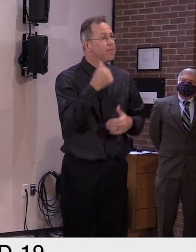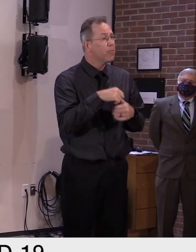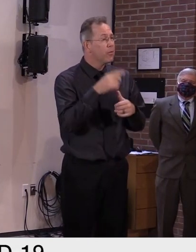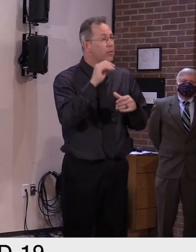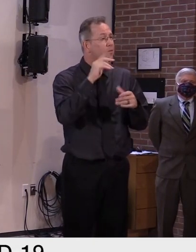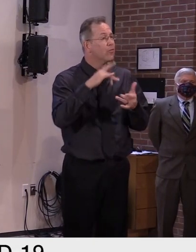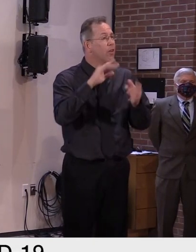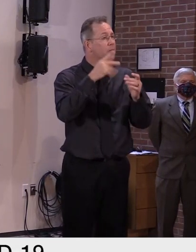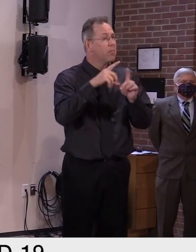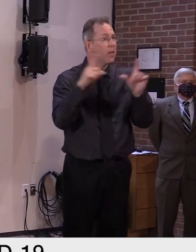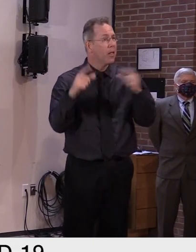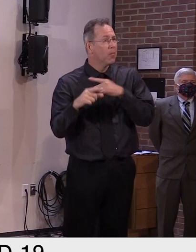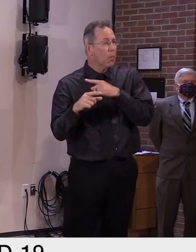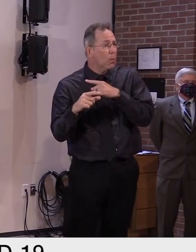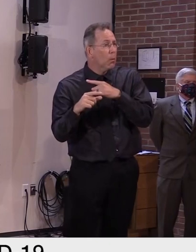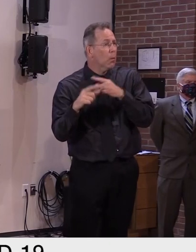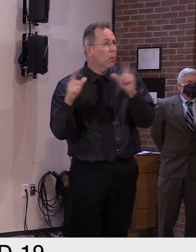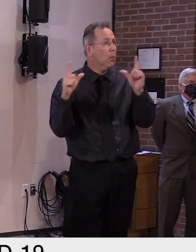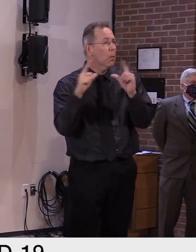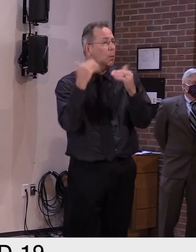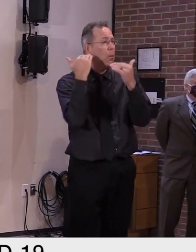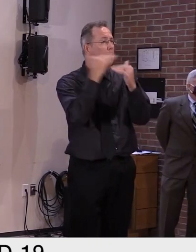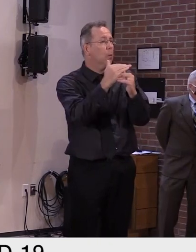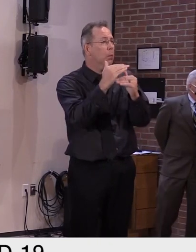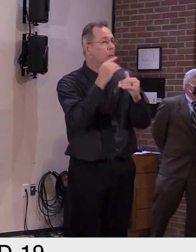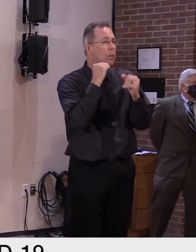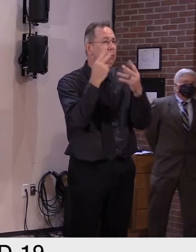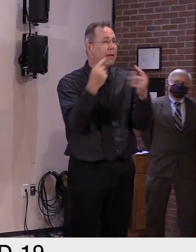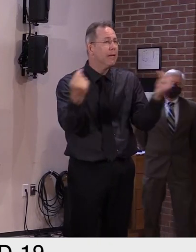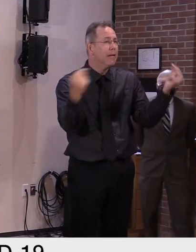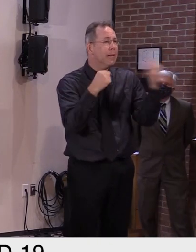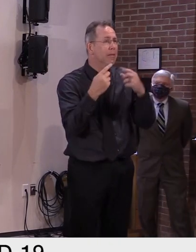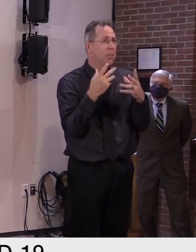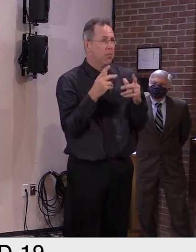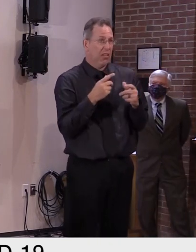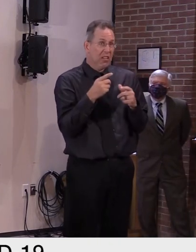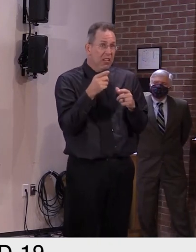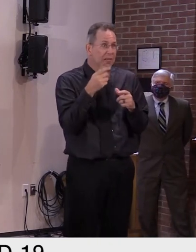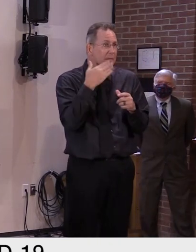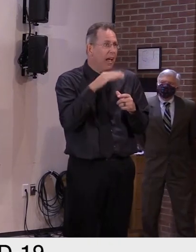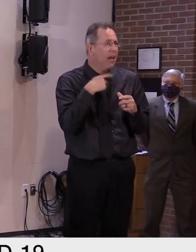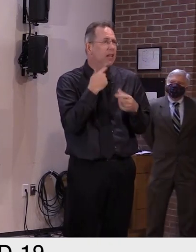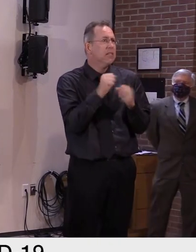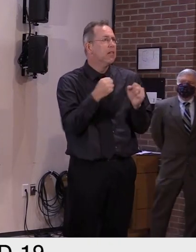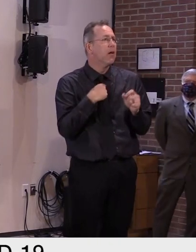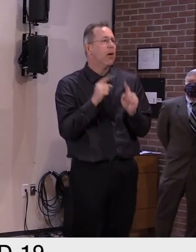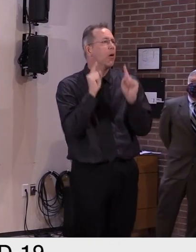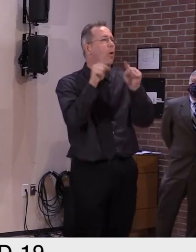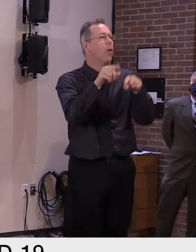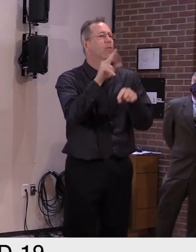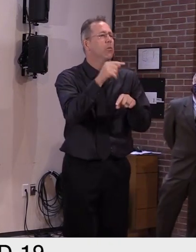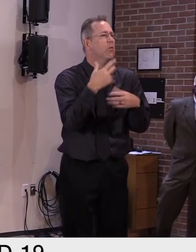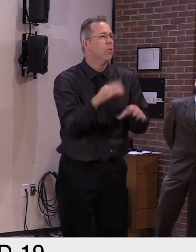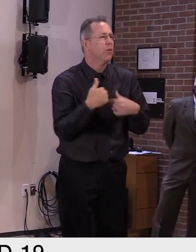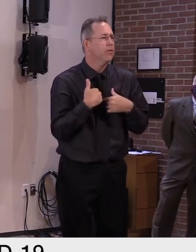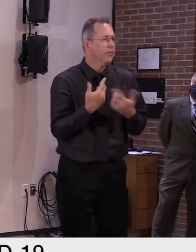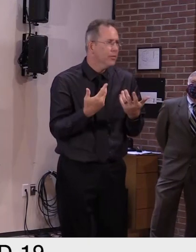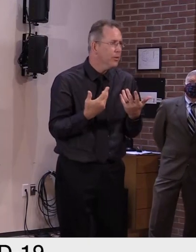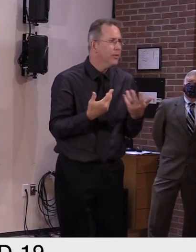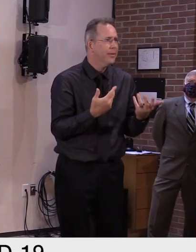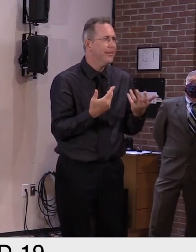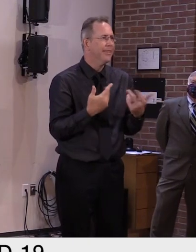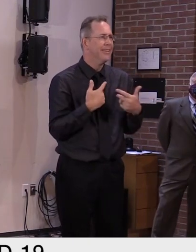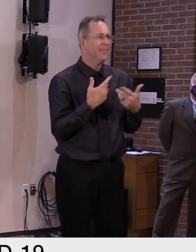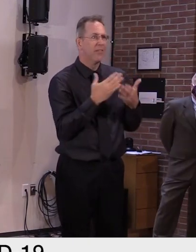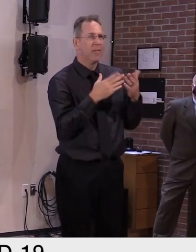aren't traveling as much. And when you're surrounded by this virus, and the virus dictates what's going to happen and how